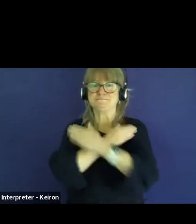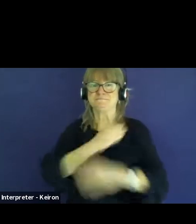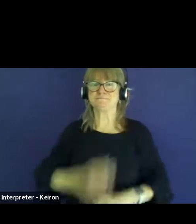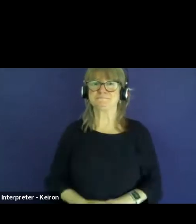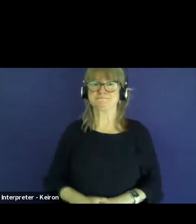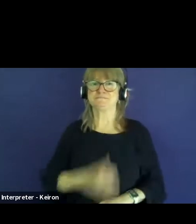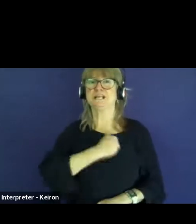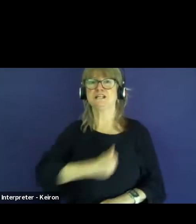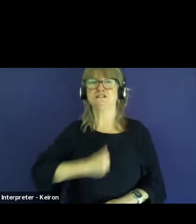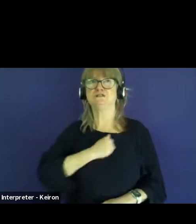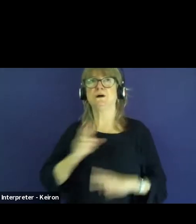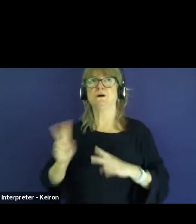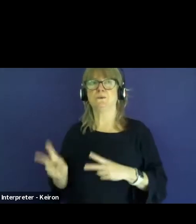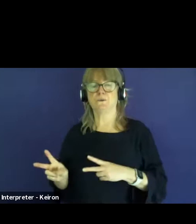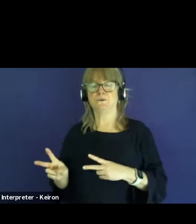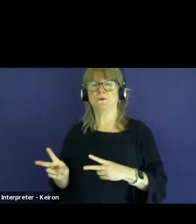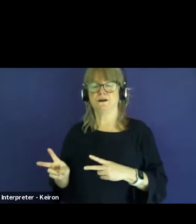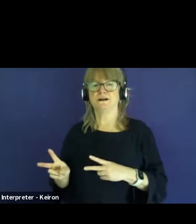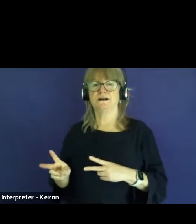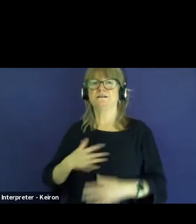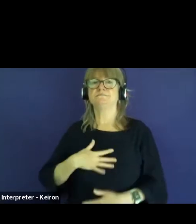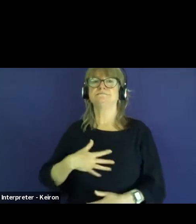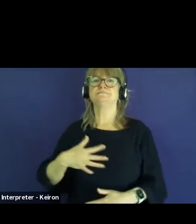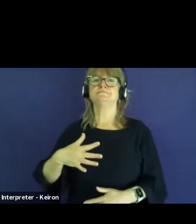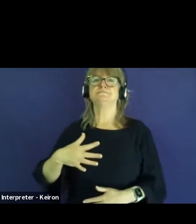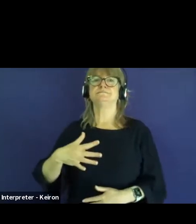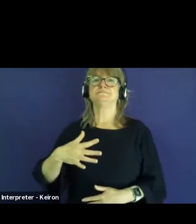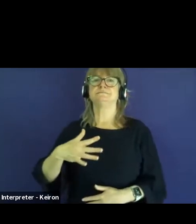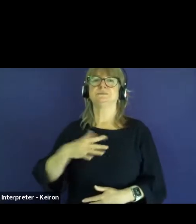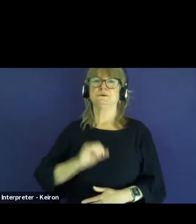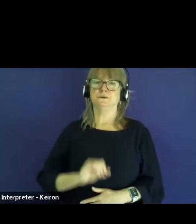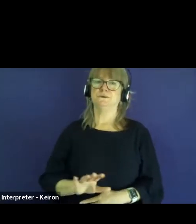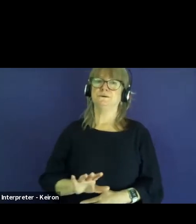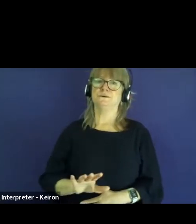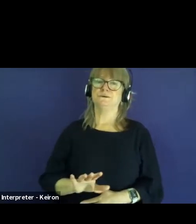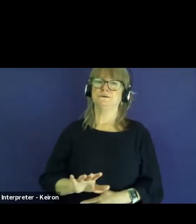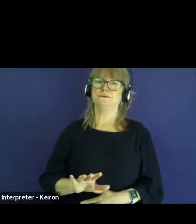Enjoy our rest. Deep breath in and out.